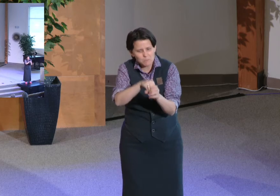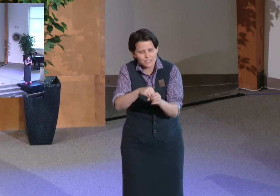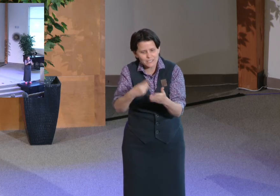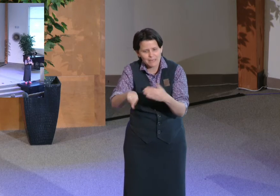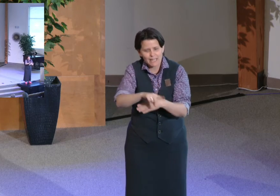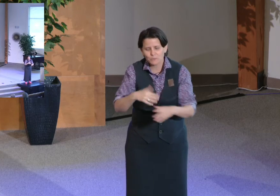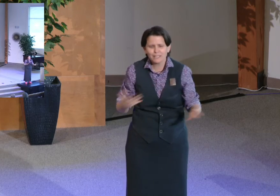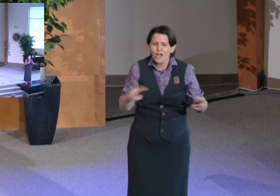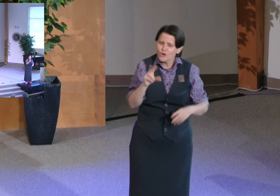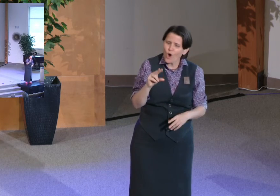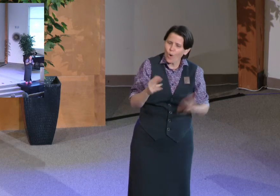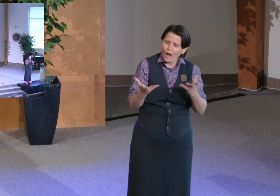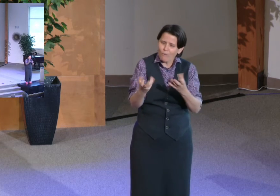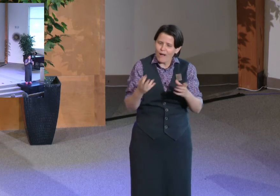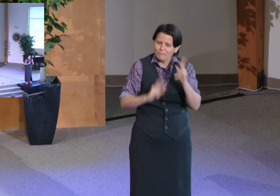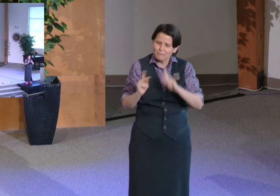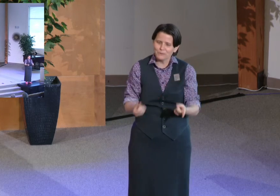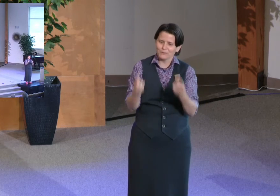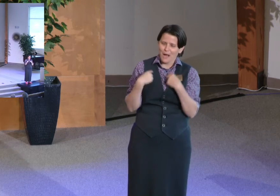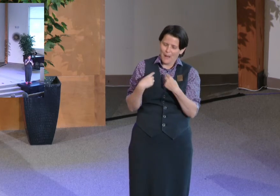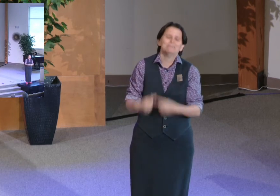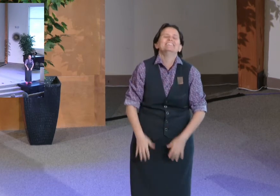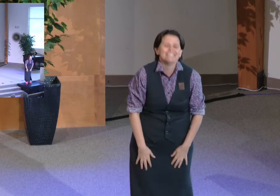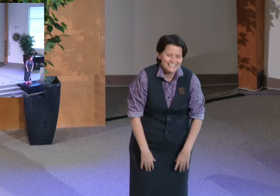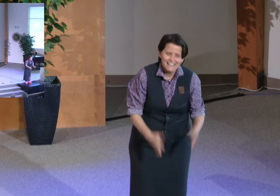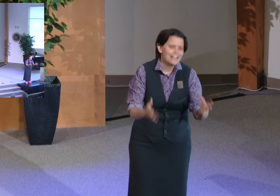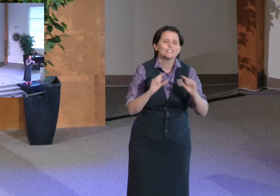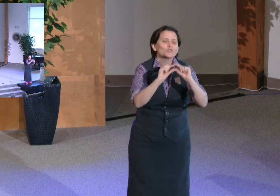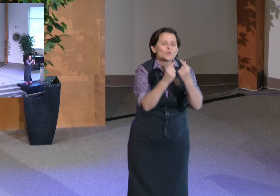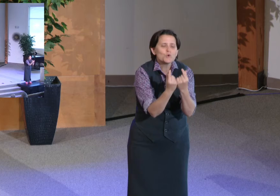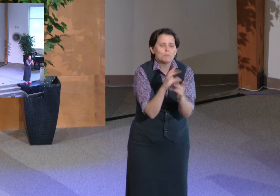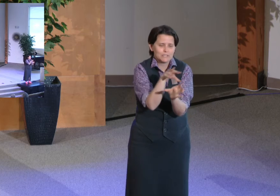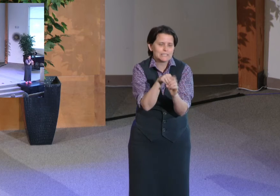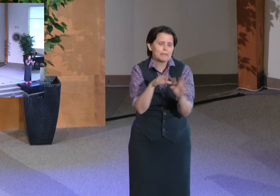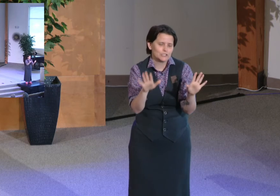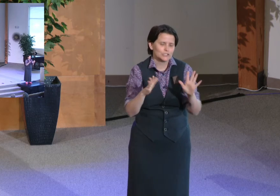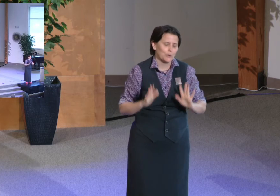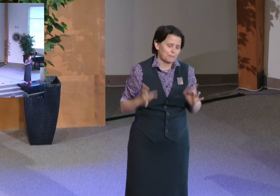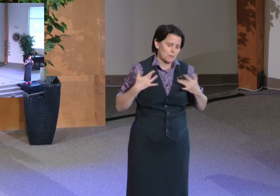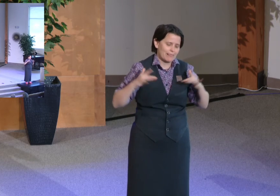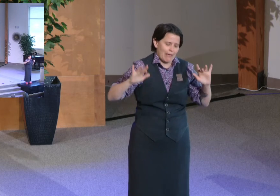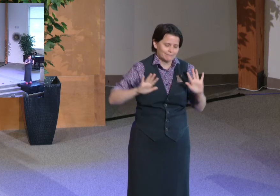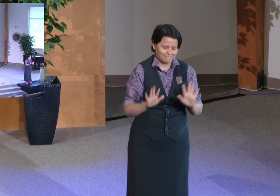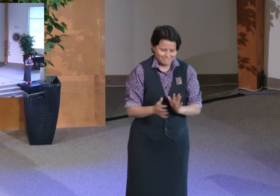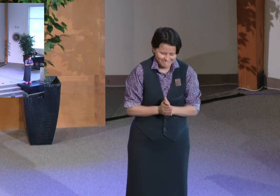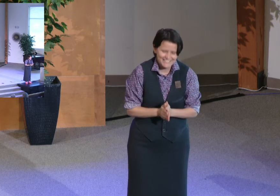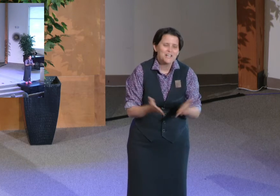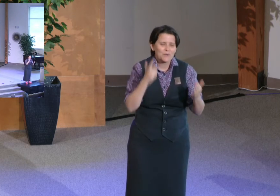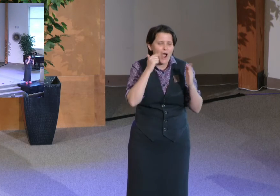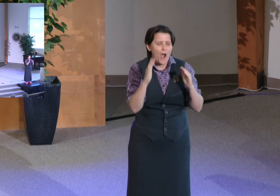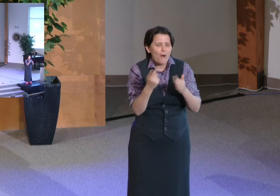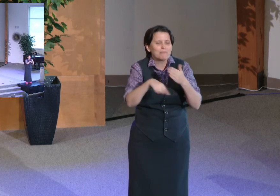pretty light. So I hope that you will join us next week for that. And now we get to invite our kids